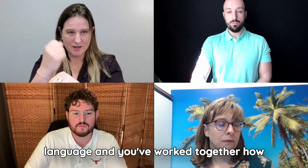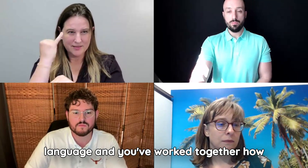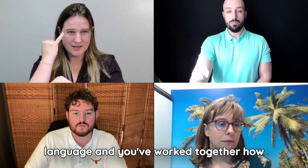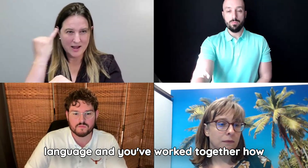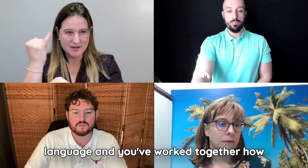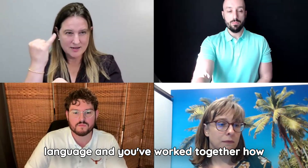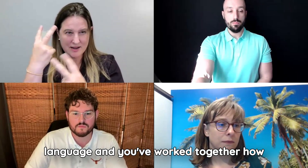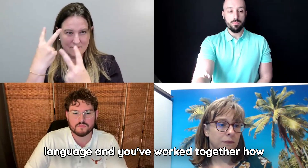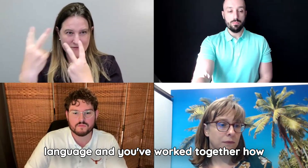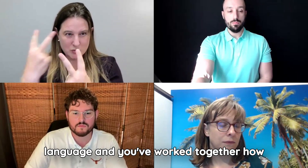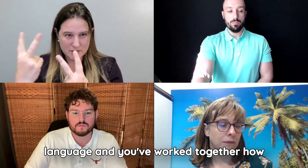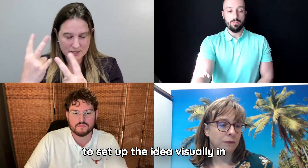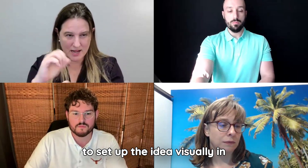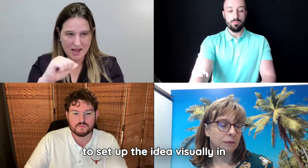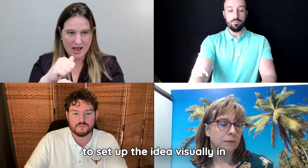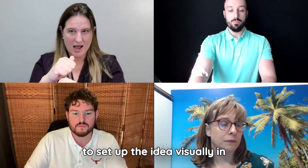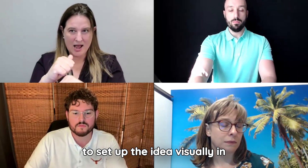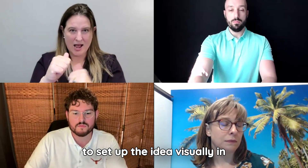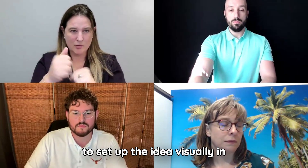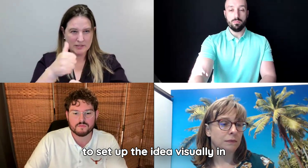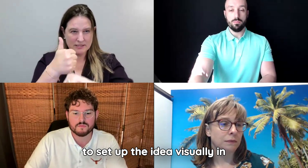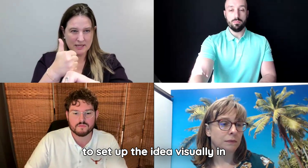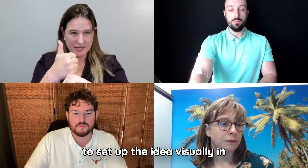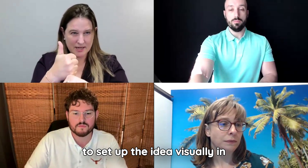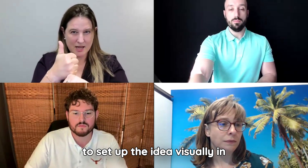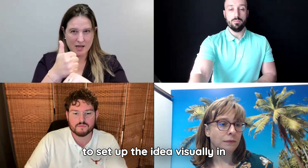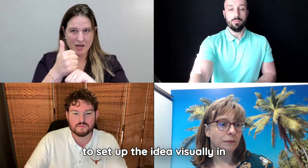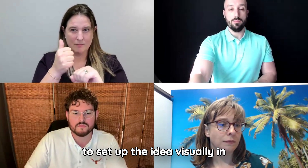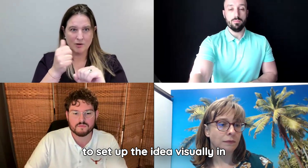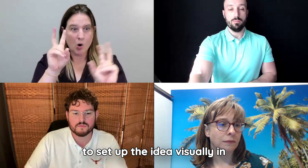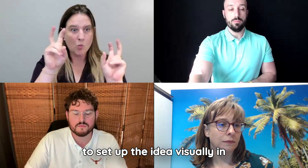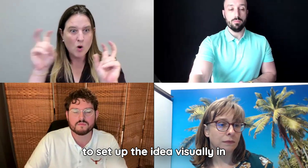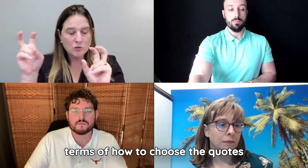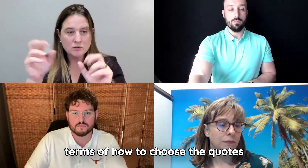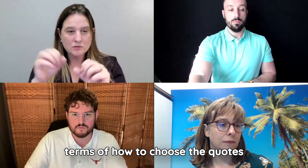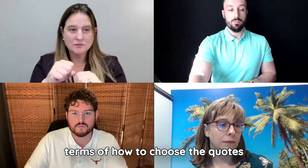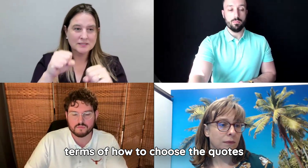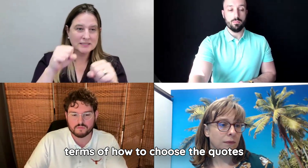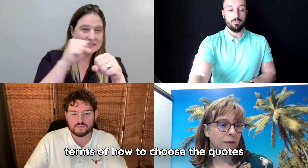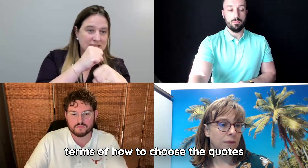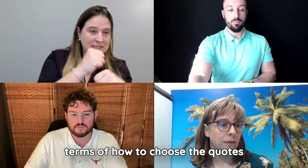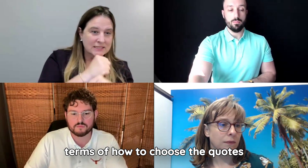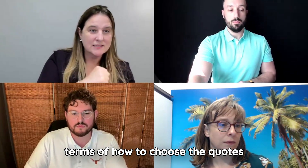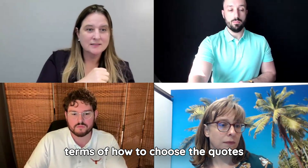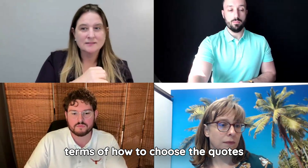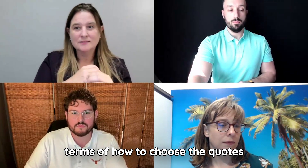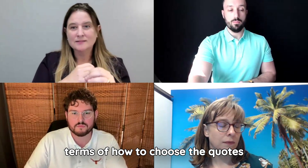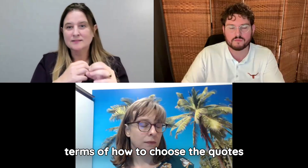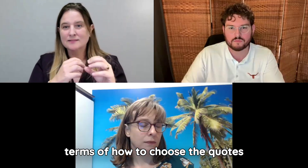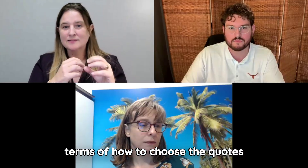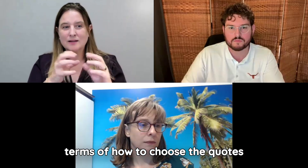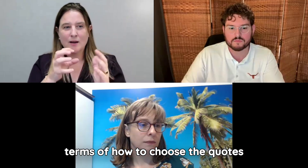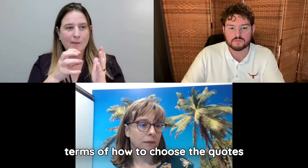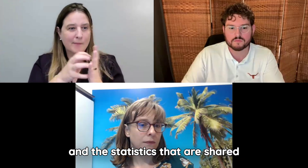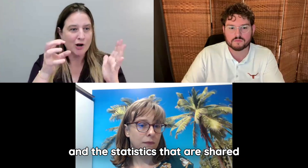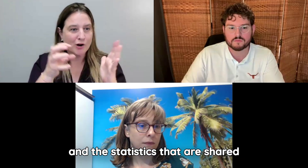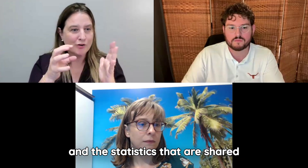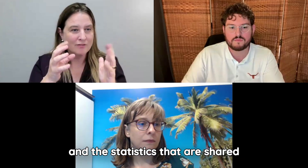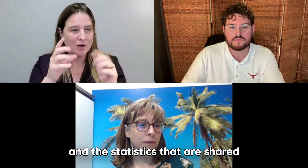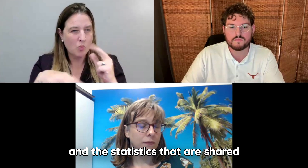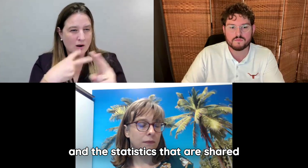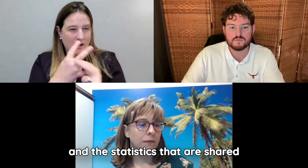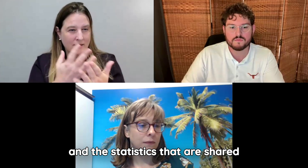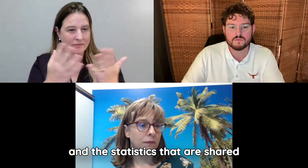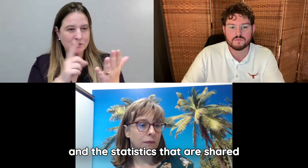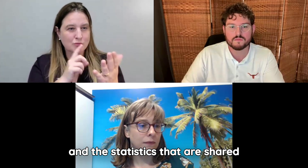and the language, and you've worked together how to set up the idea visually in terms of how to choose the quotes and the statistics